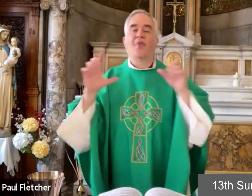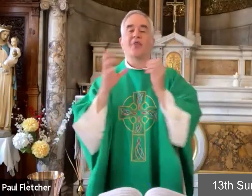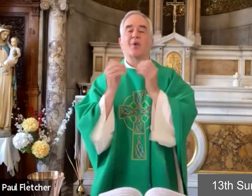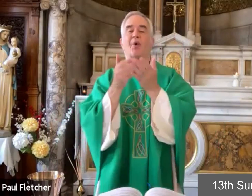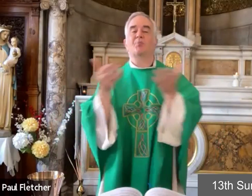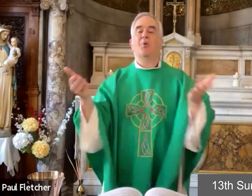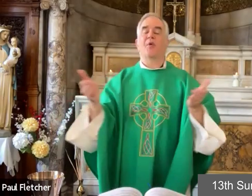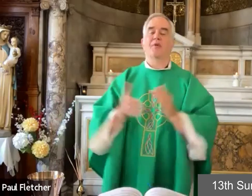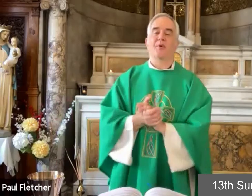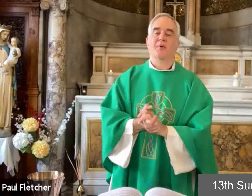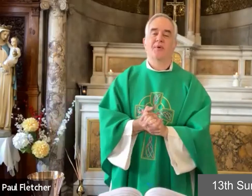The Lord be with you.